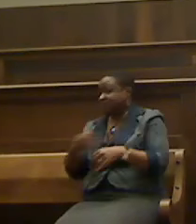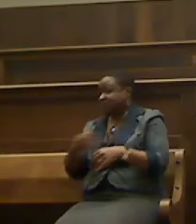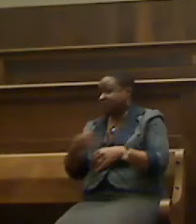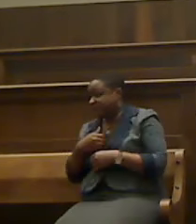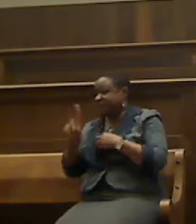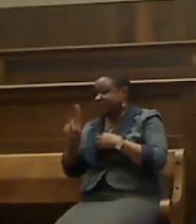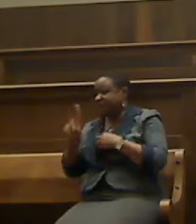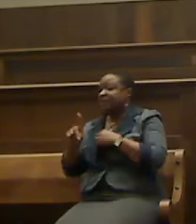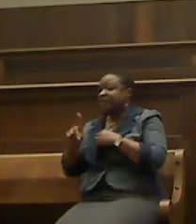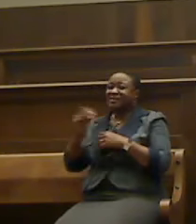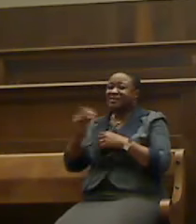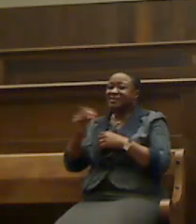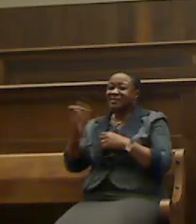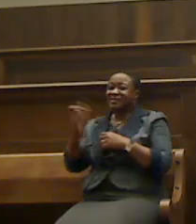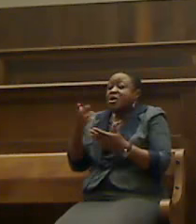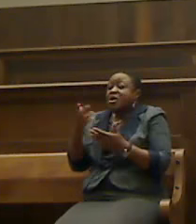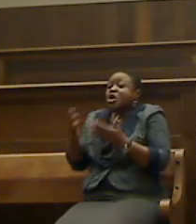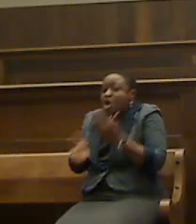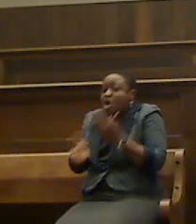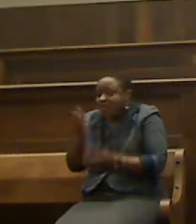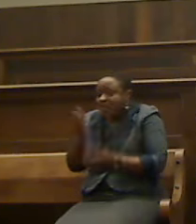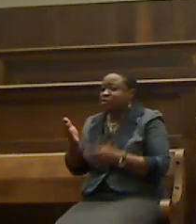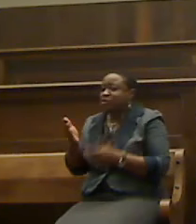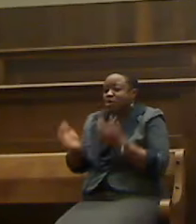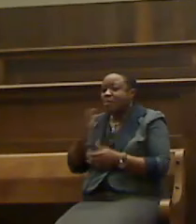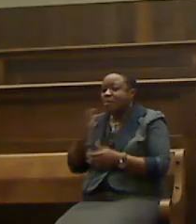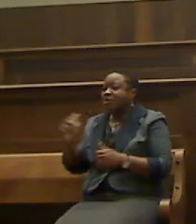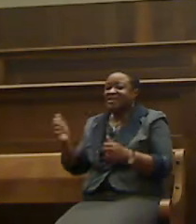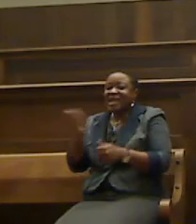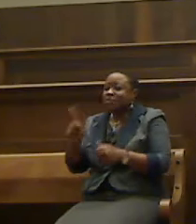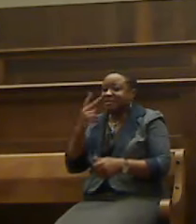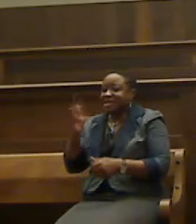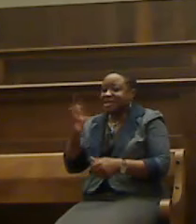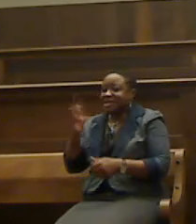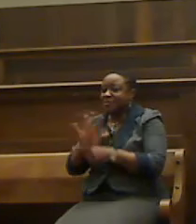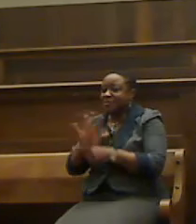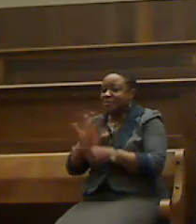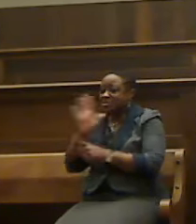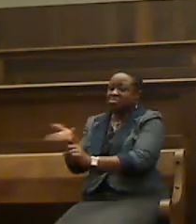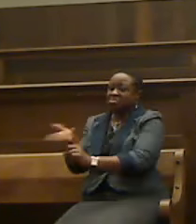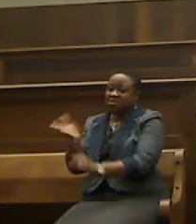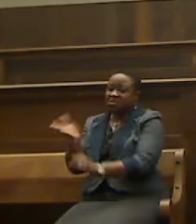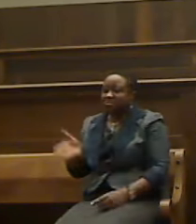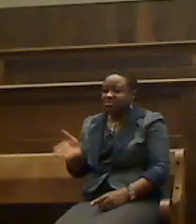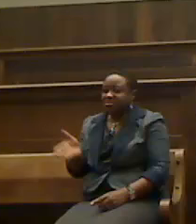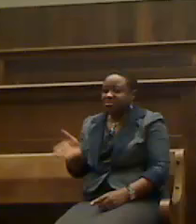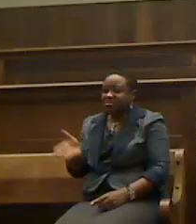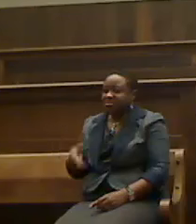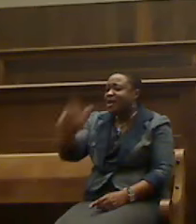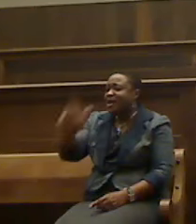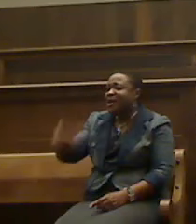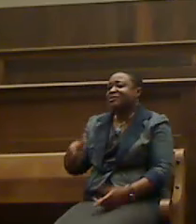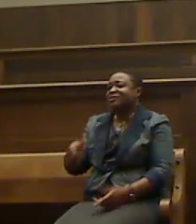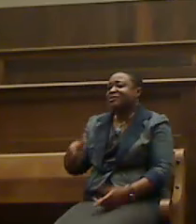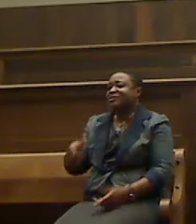and nearly everyone becomes convinced. So you don't have to